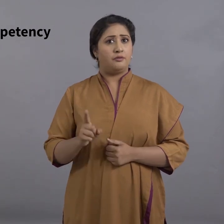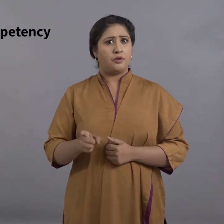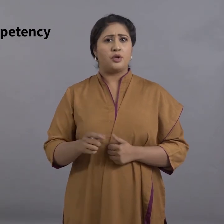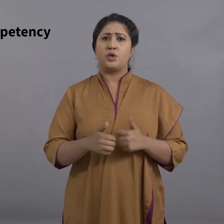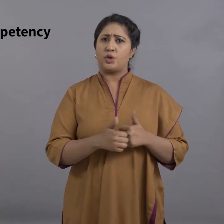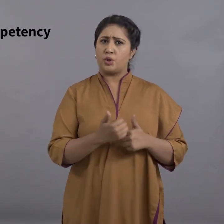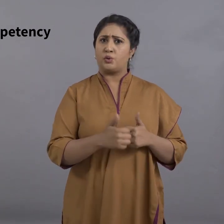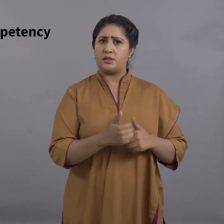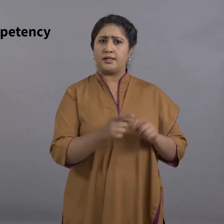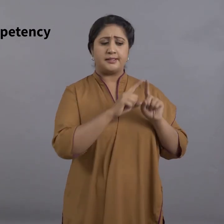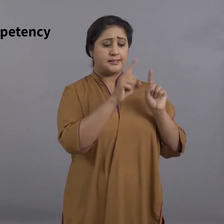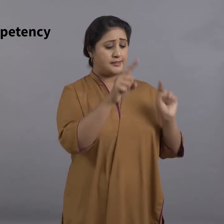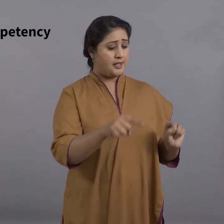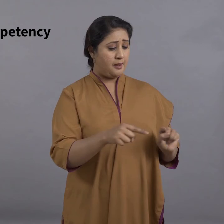Sample 2.